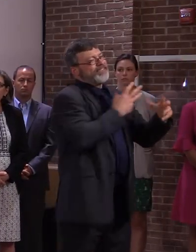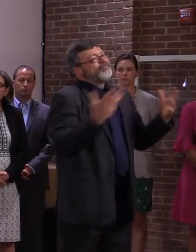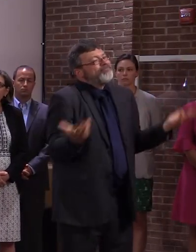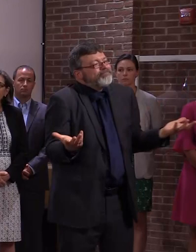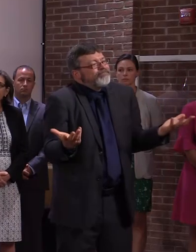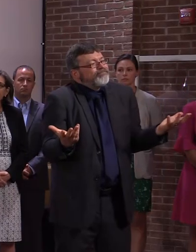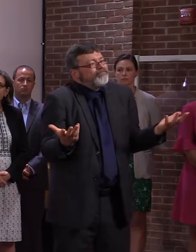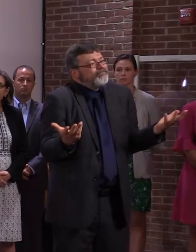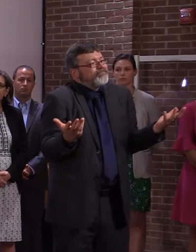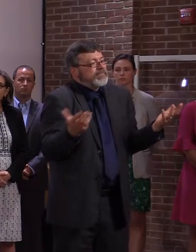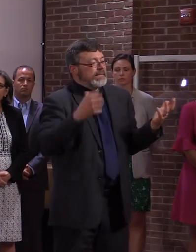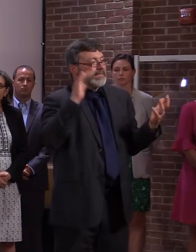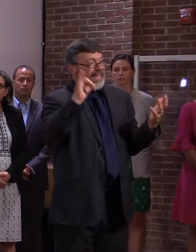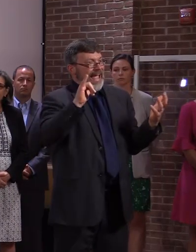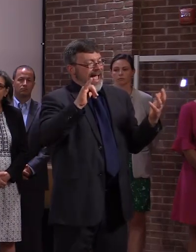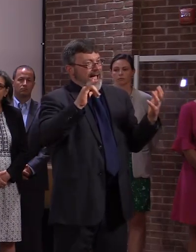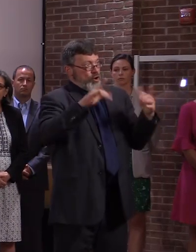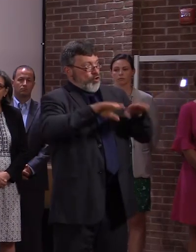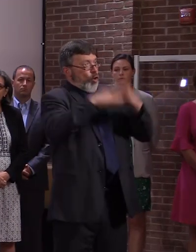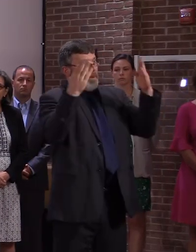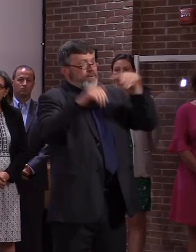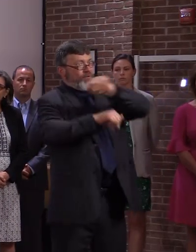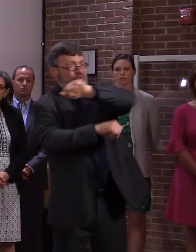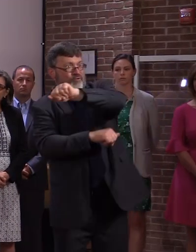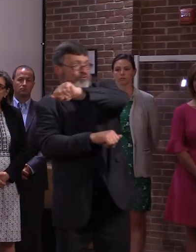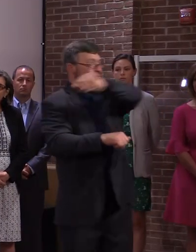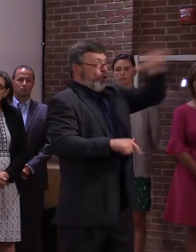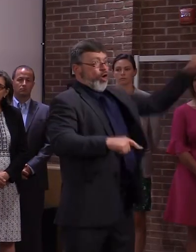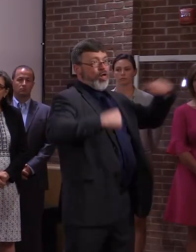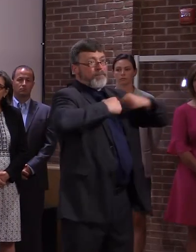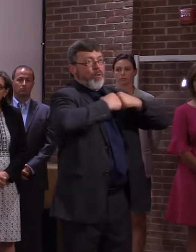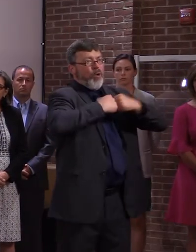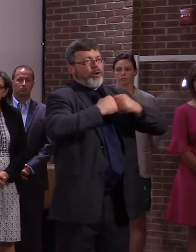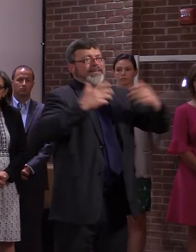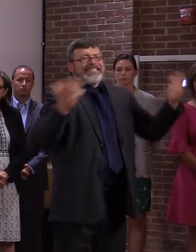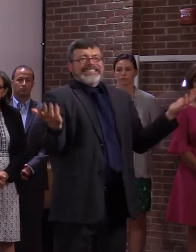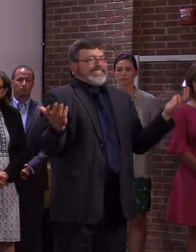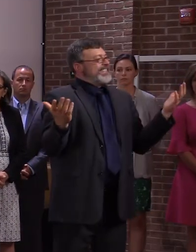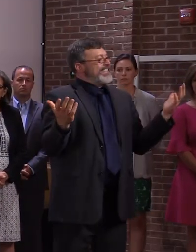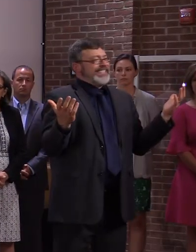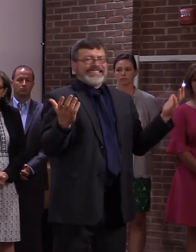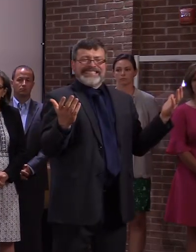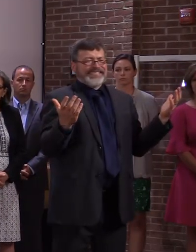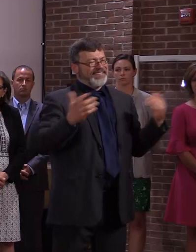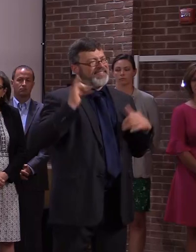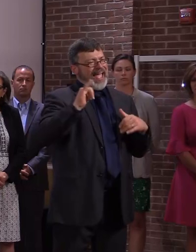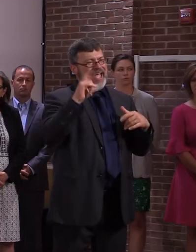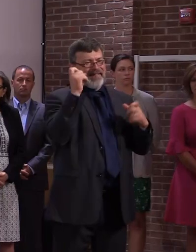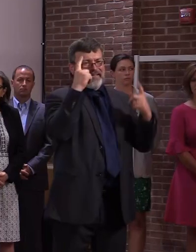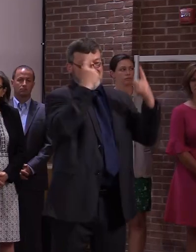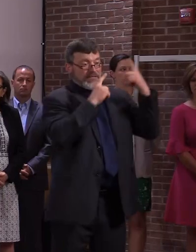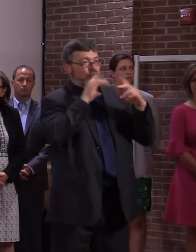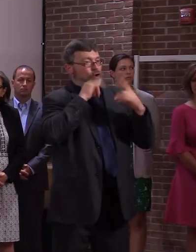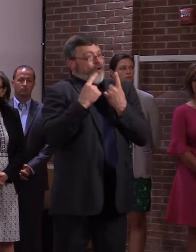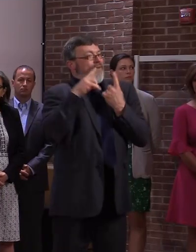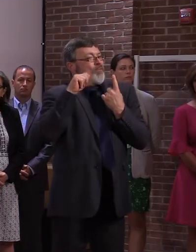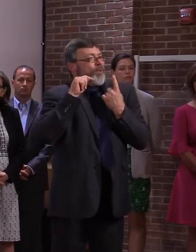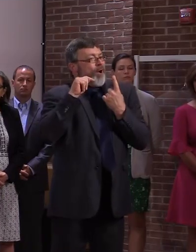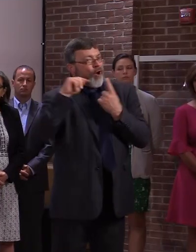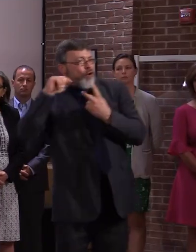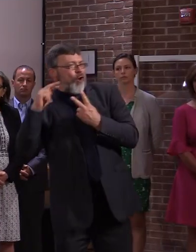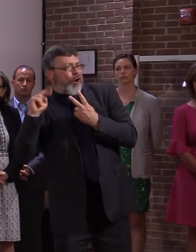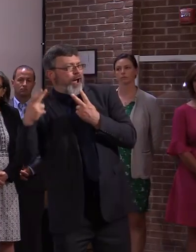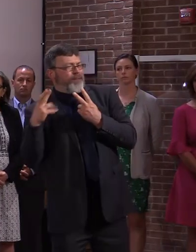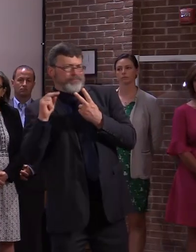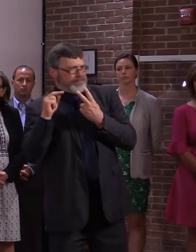to anyone. So I think they're a little cautious in that respect, but we'll see. This is something we'll continue to advocate